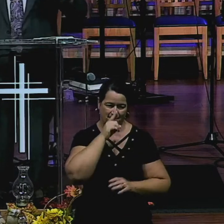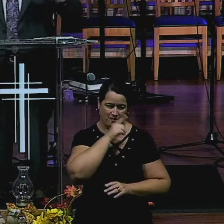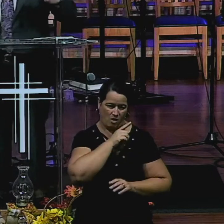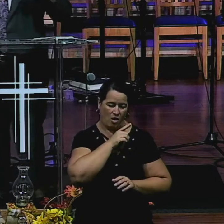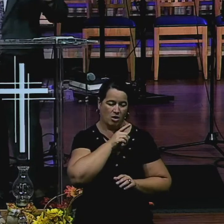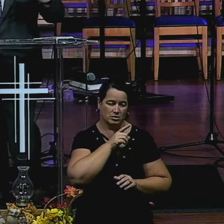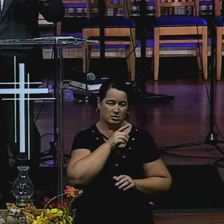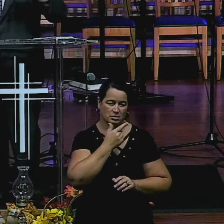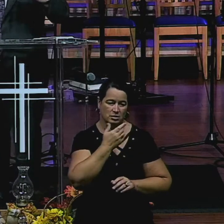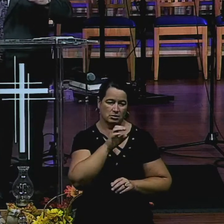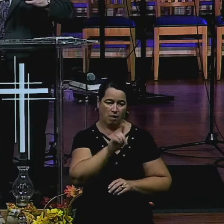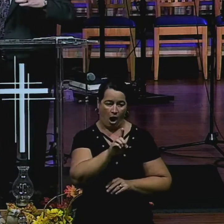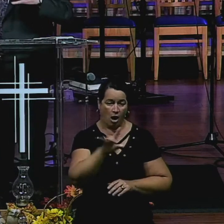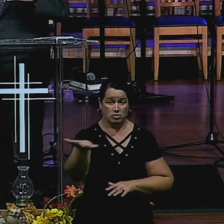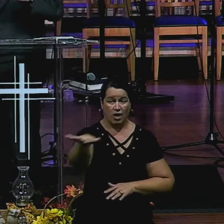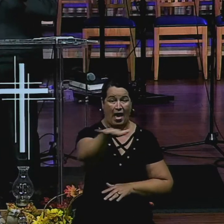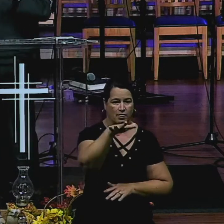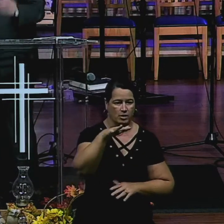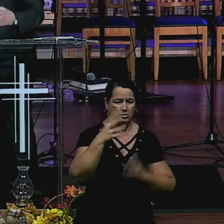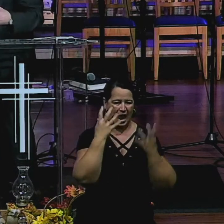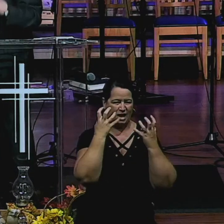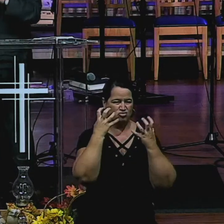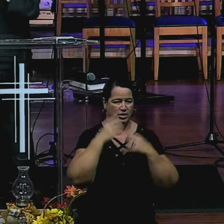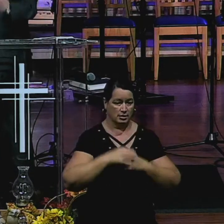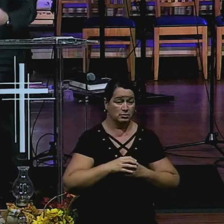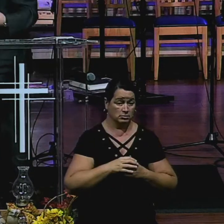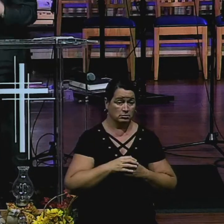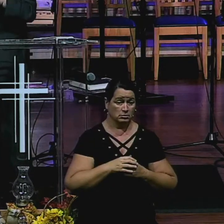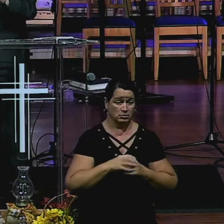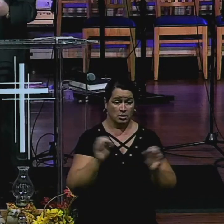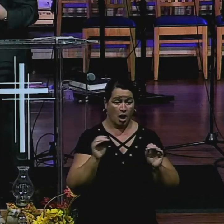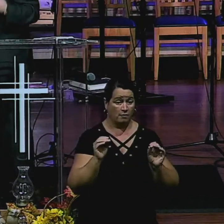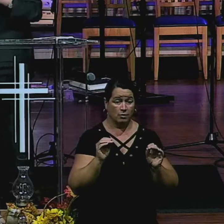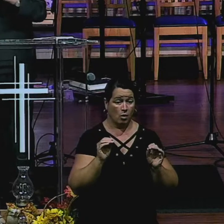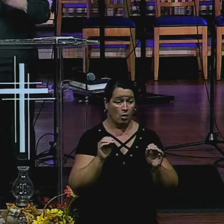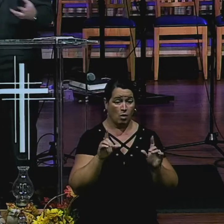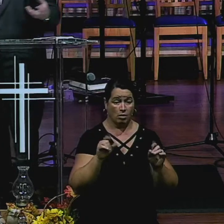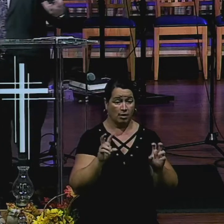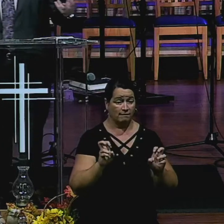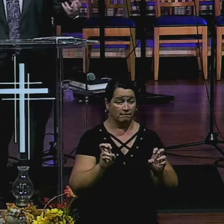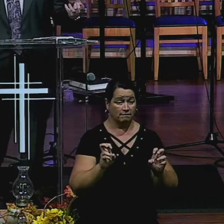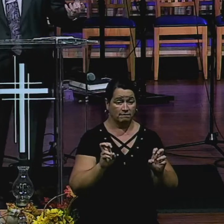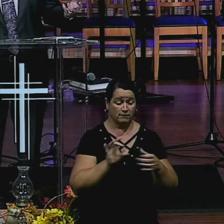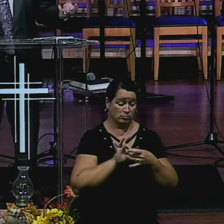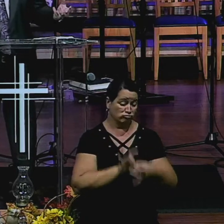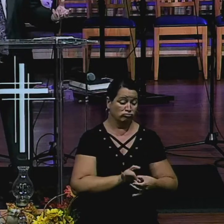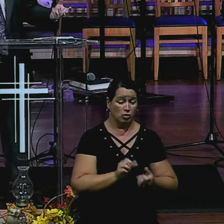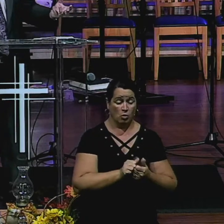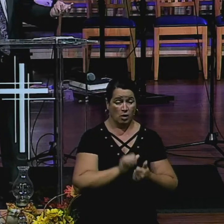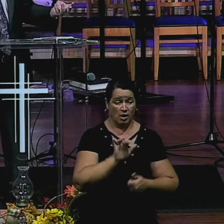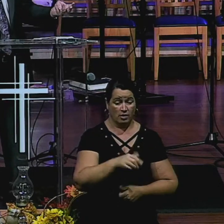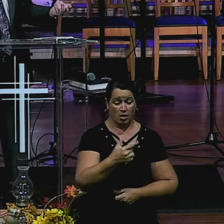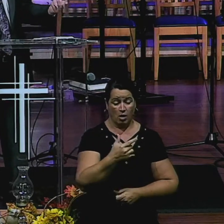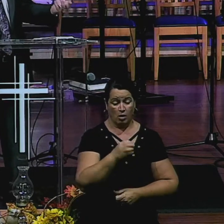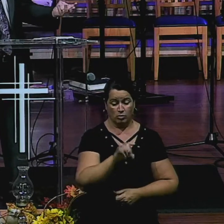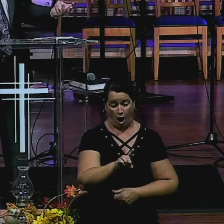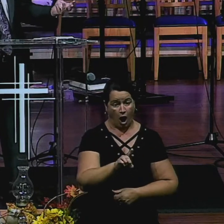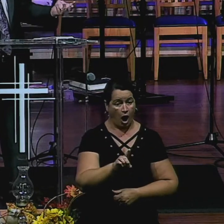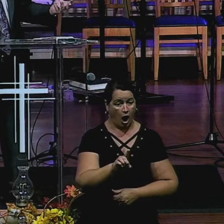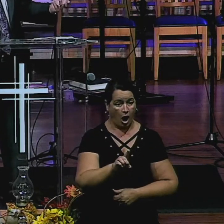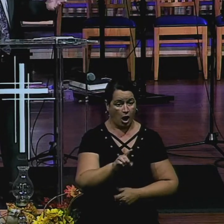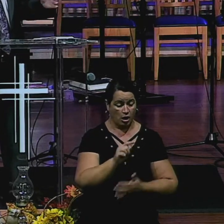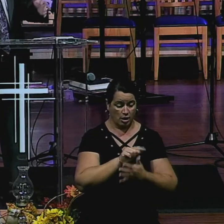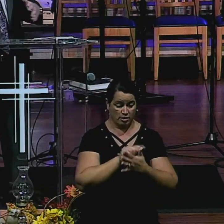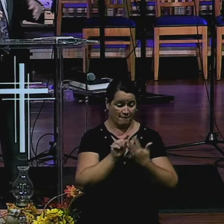frankly, are angry, and there's no walk with him. There's no love relationship with him. And I'm just going to say point blank, the five pillars of Islam, where's the